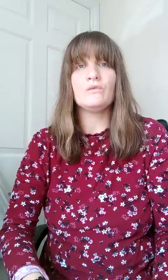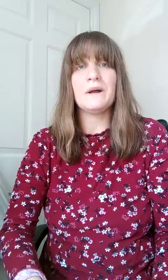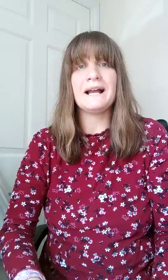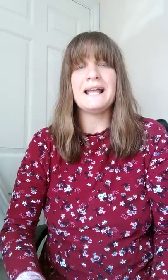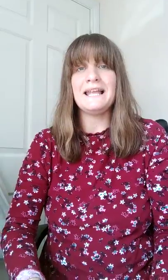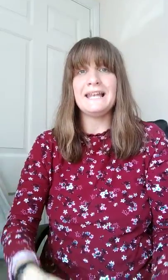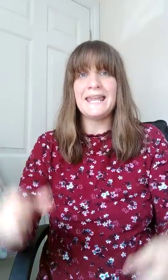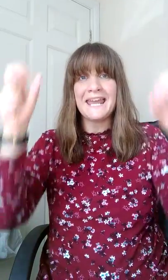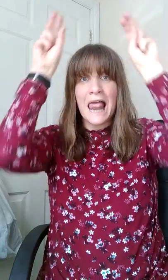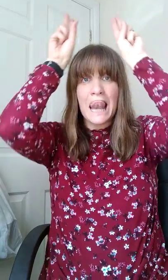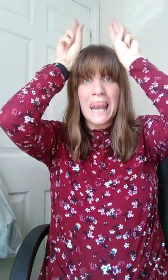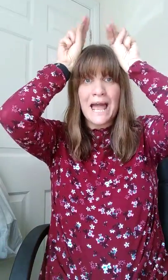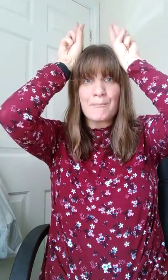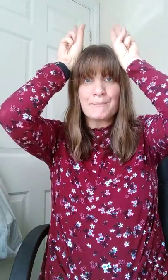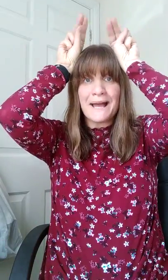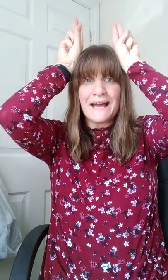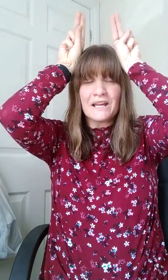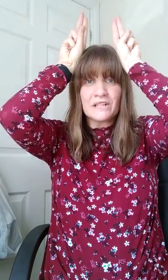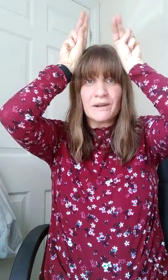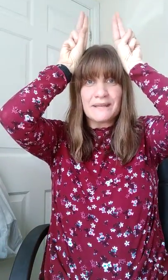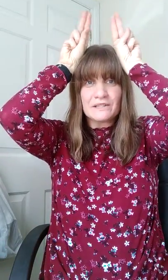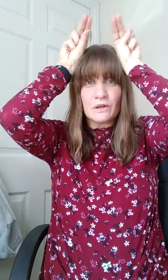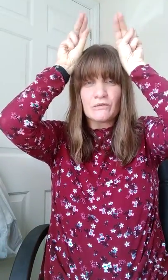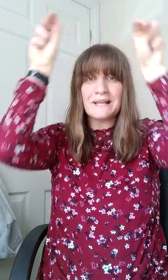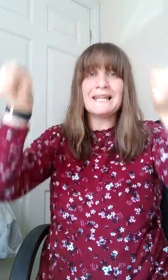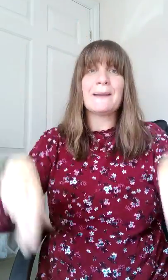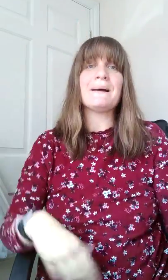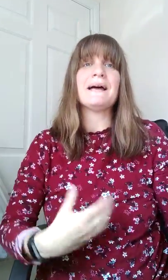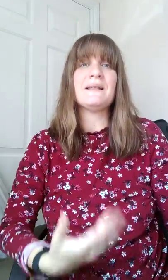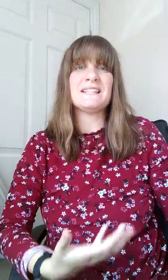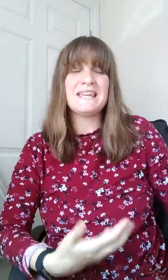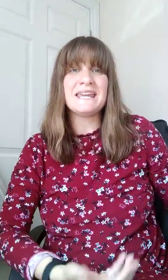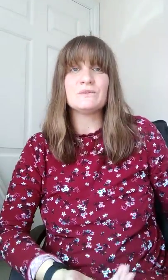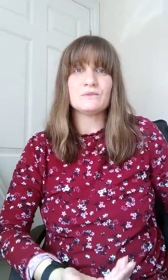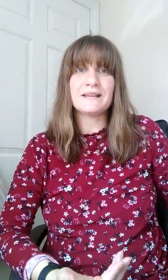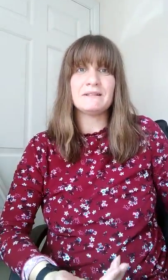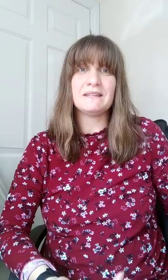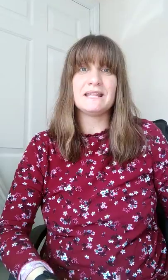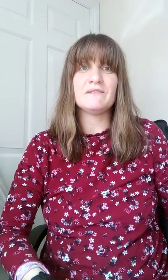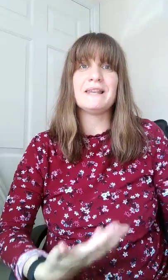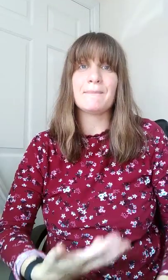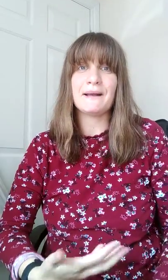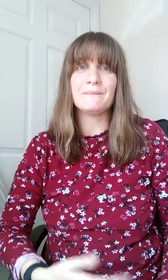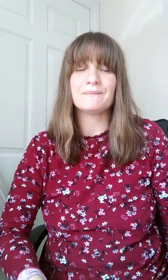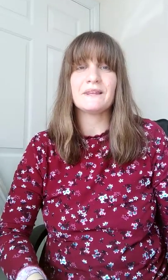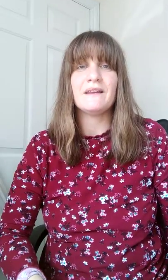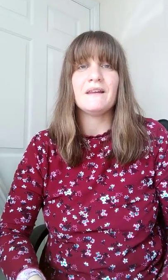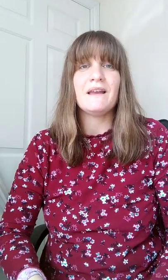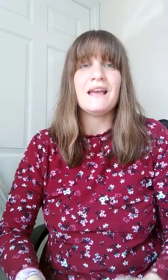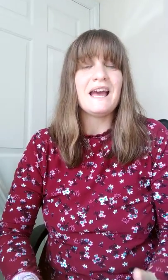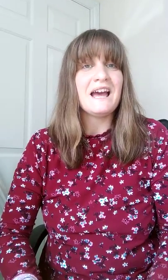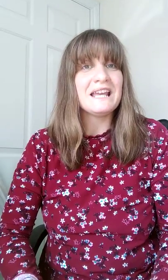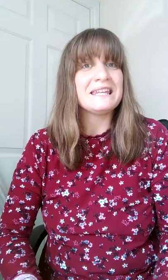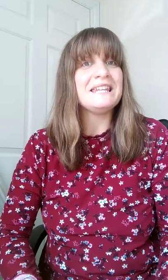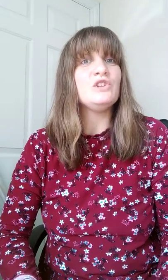Envoie le Lapin. Envoie le Lapin. That's a nasal sound at the end of Lapin. Qui